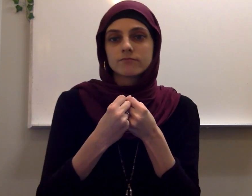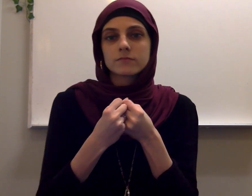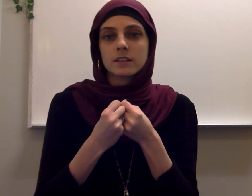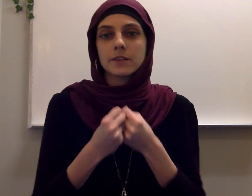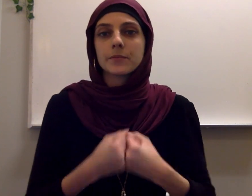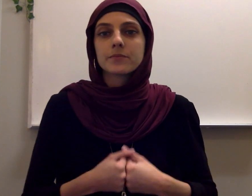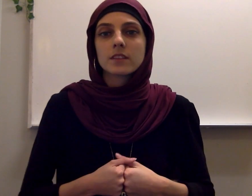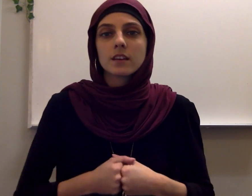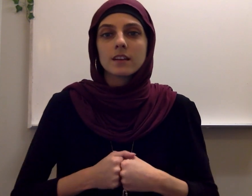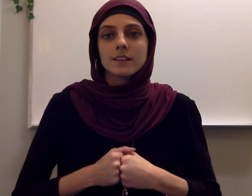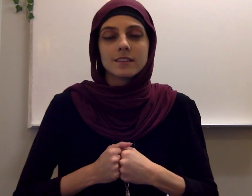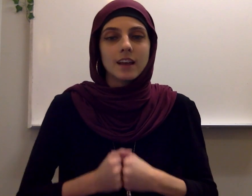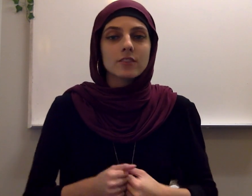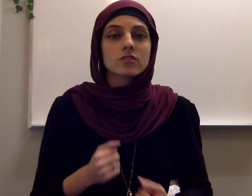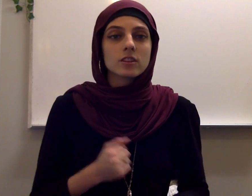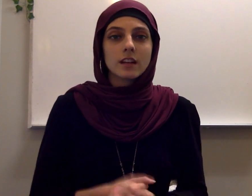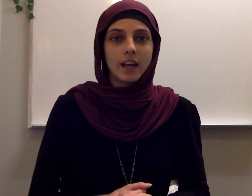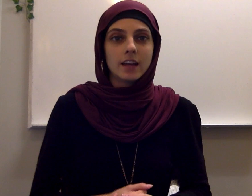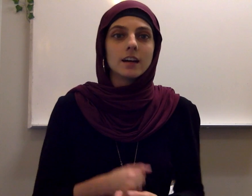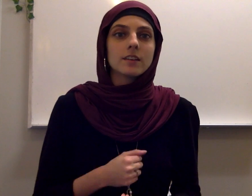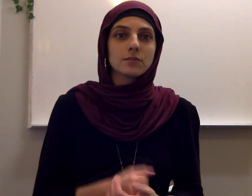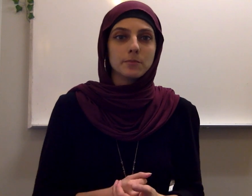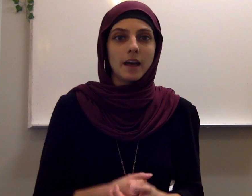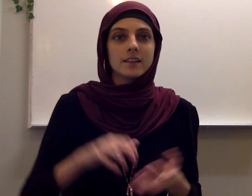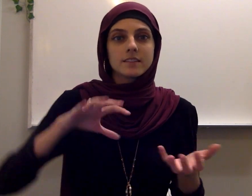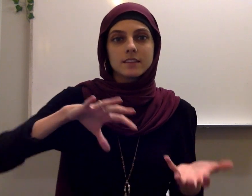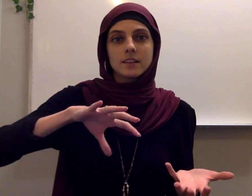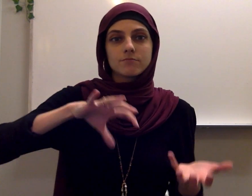Okay. Disaster, chaos, mess.